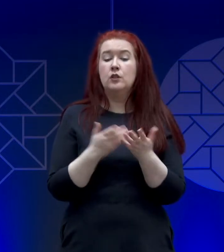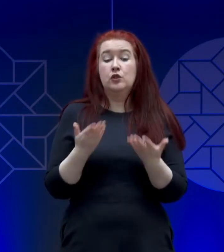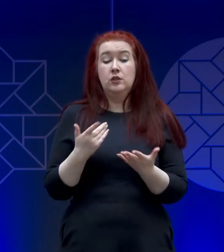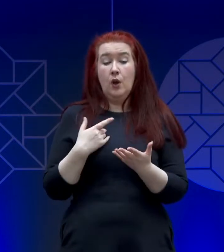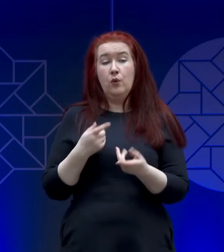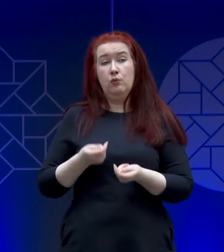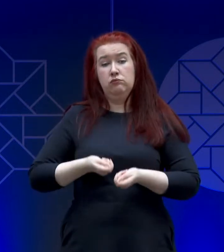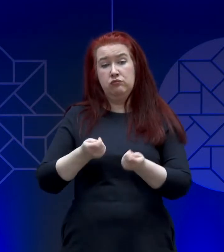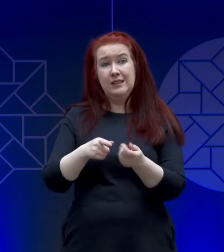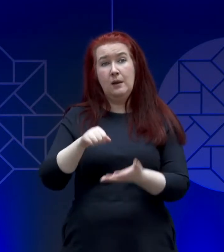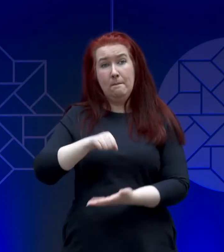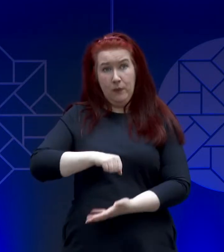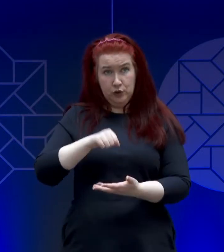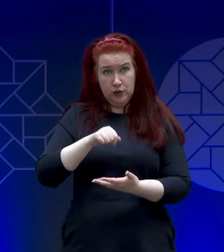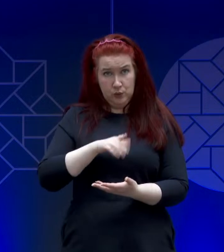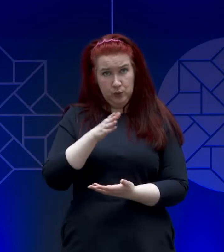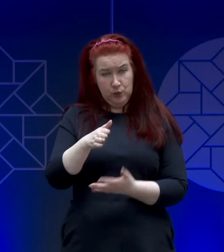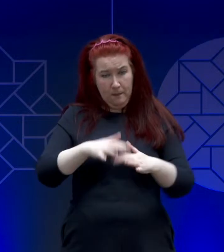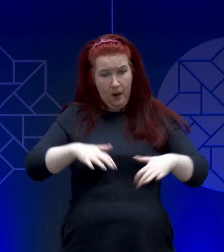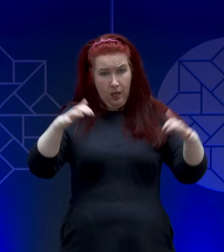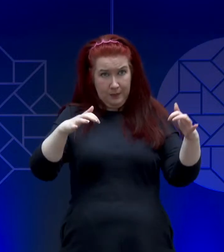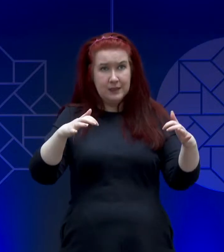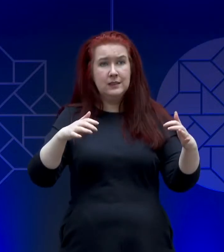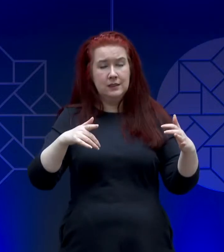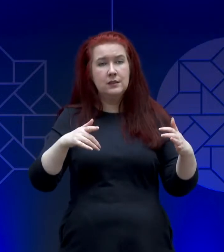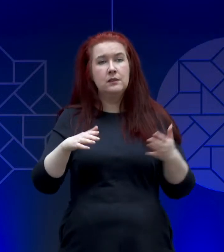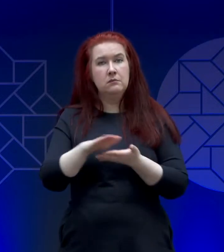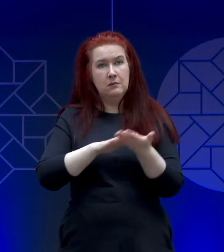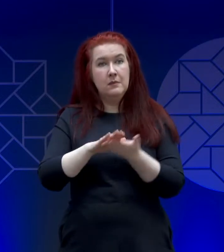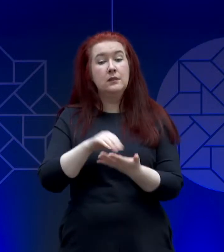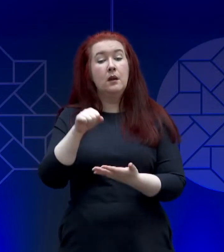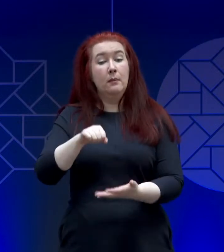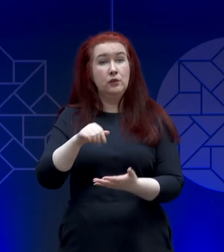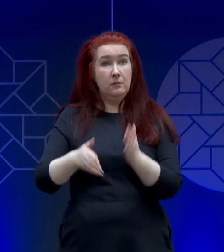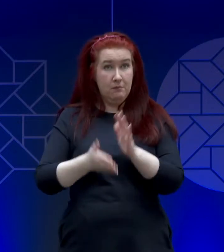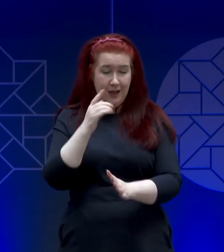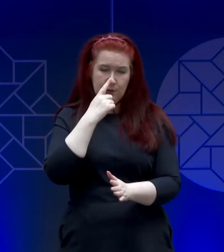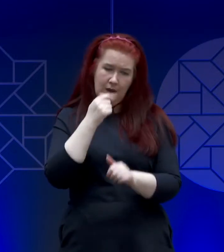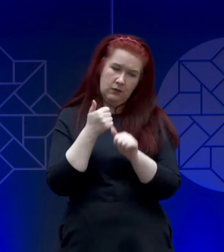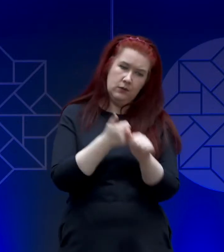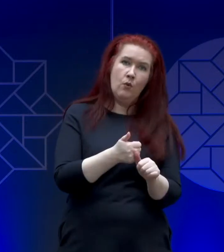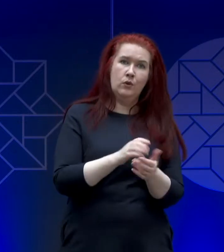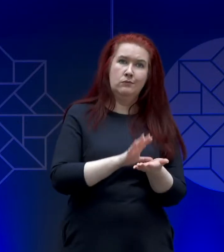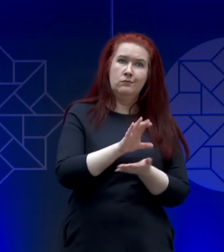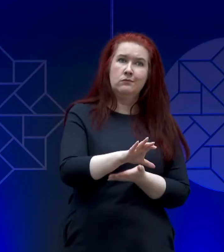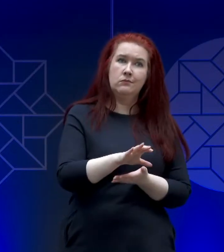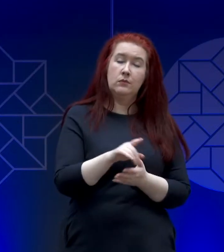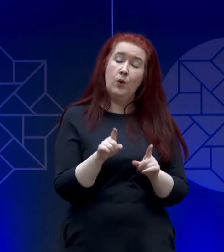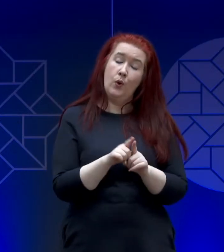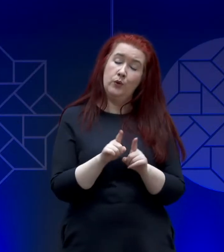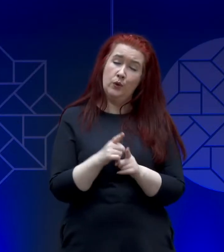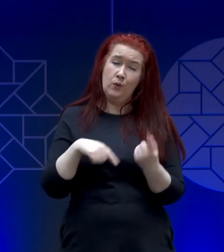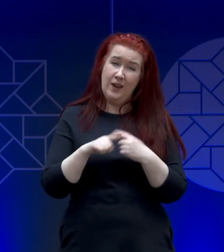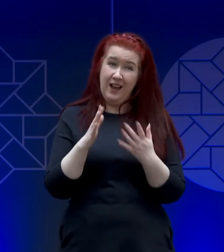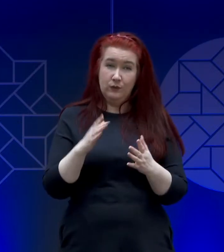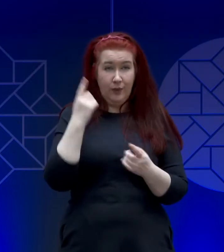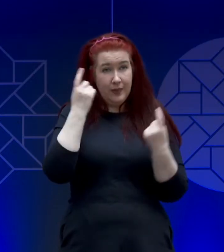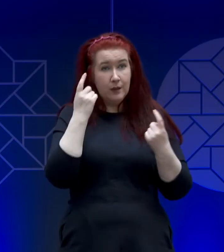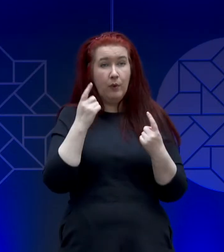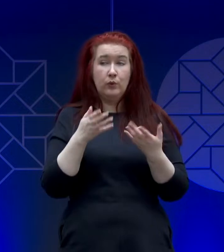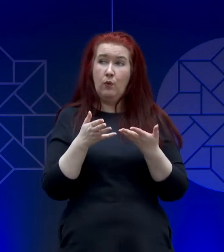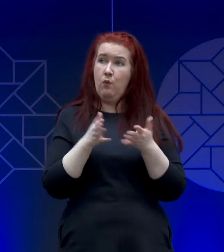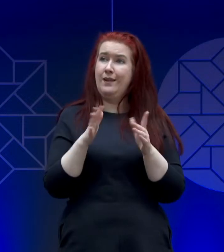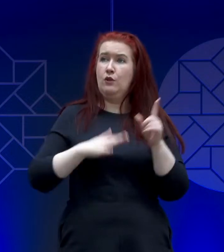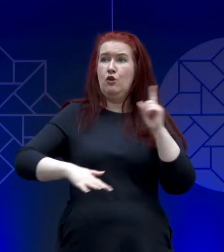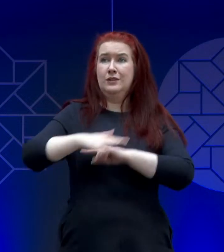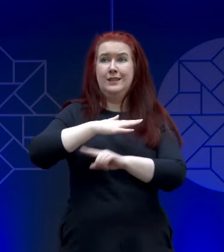Parliament which enables us to support that capacity. But I think we also have to see this in the wider context